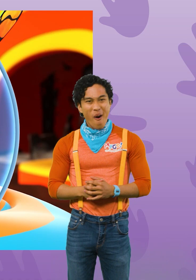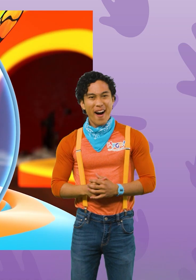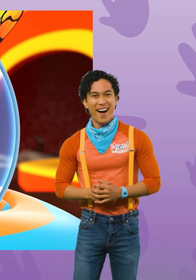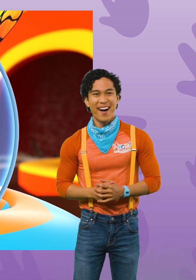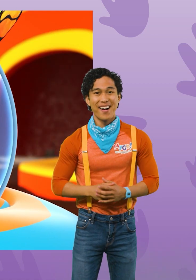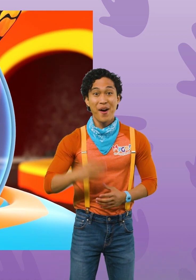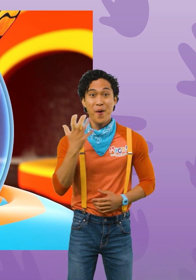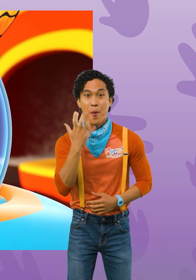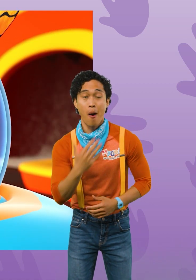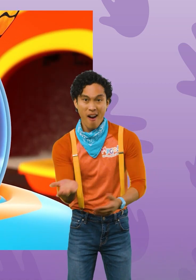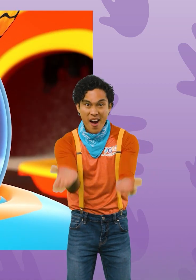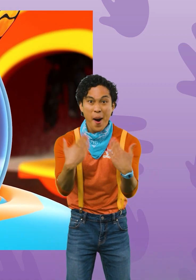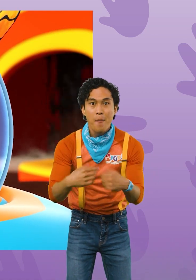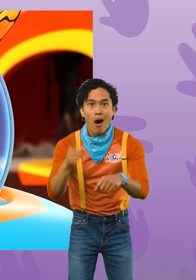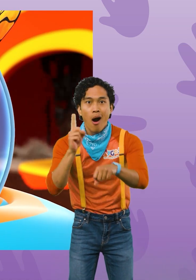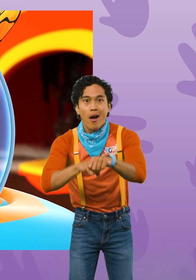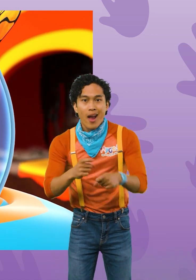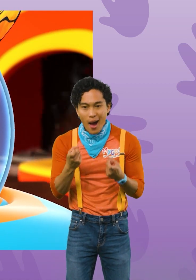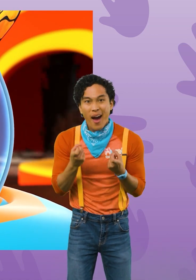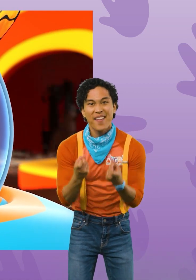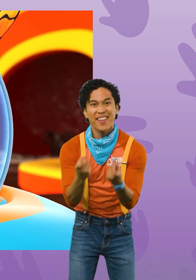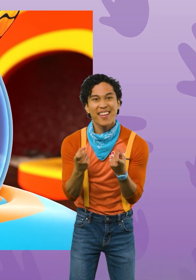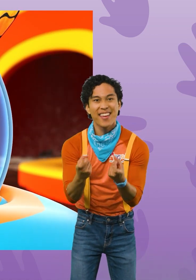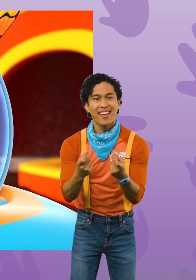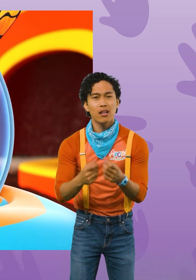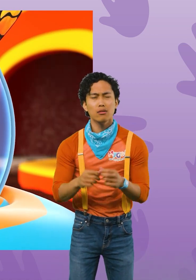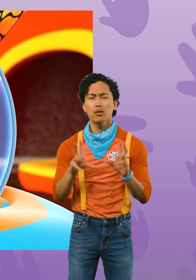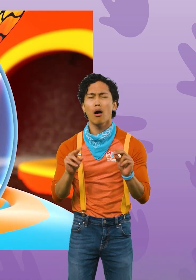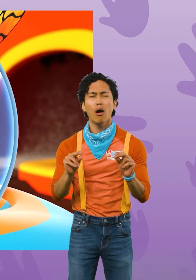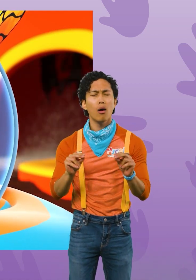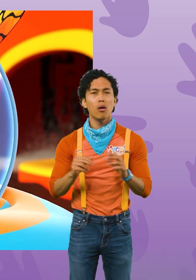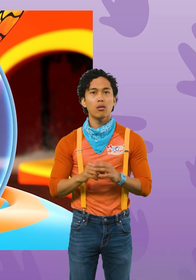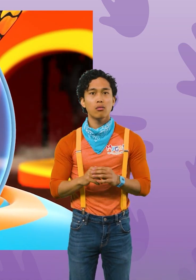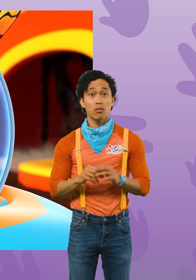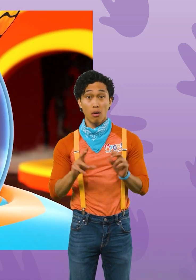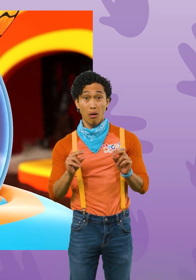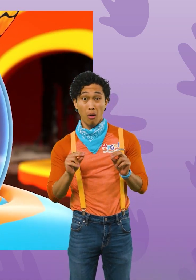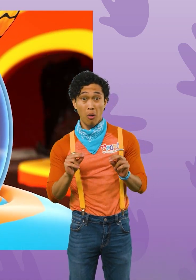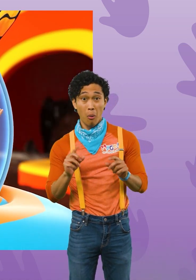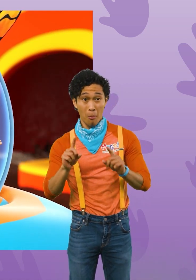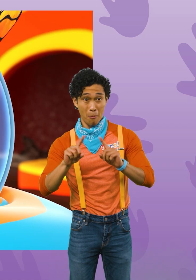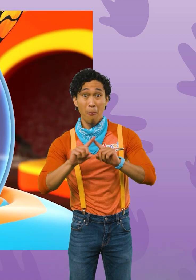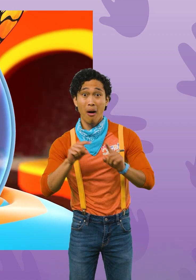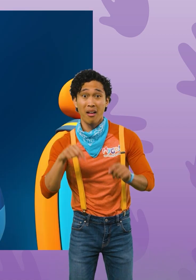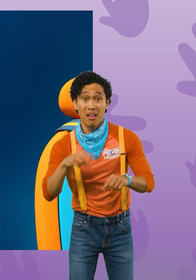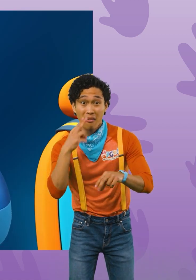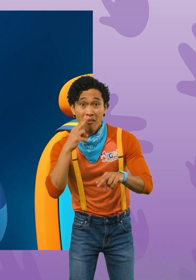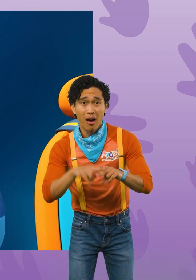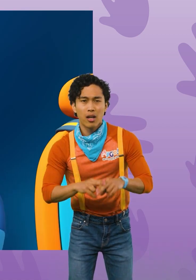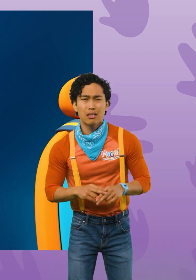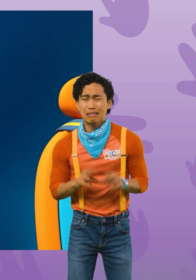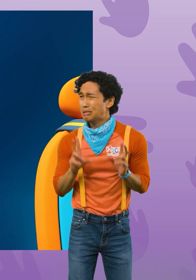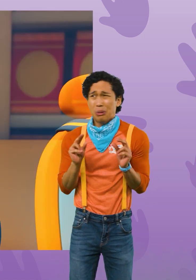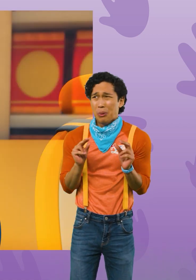Woohoo! Come on, D.Bo, time to ski. No? But it'll be fun.